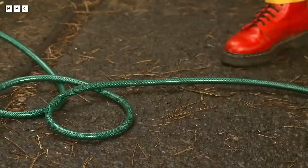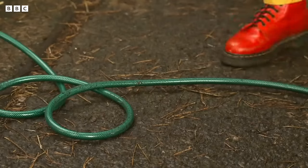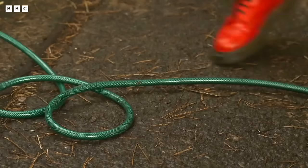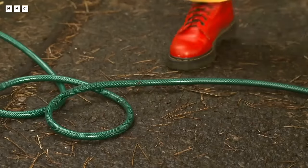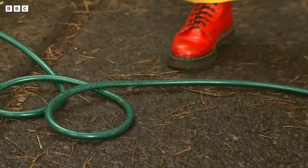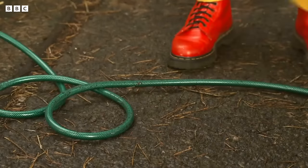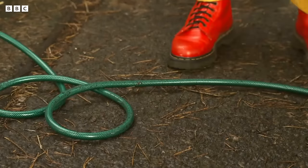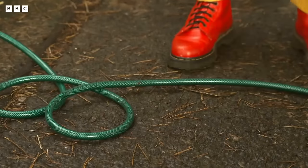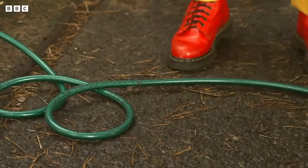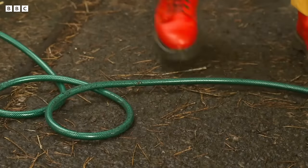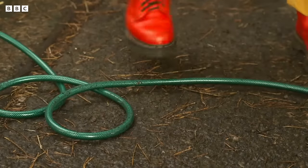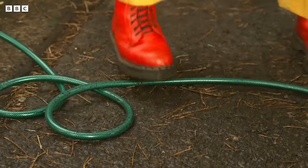Good one, Spotty!